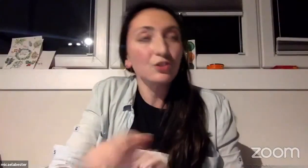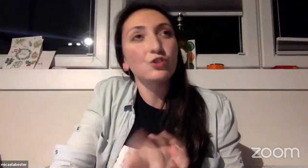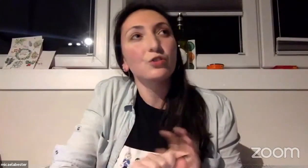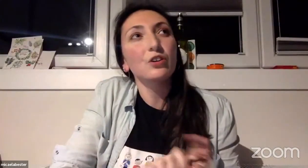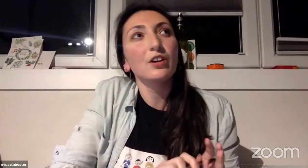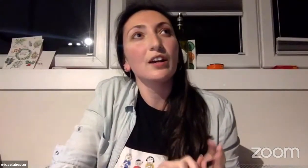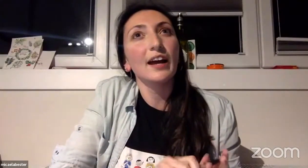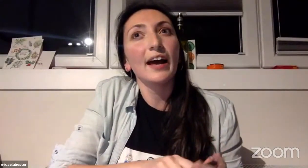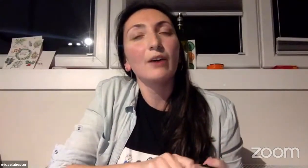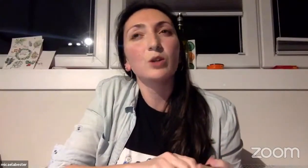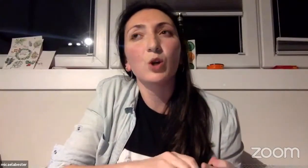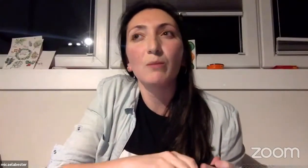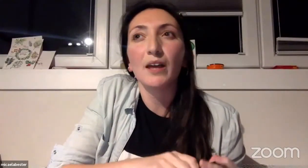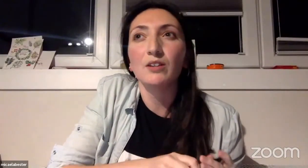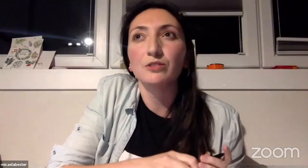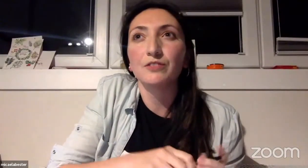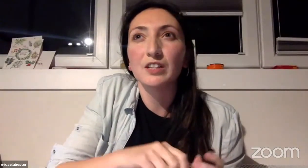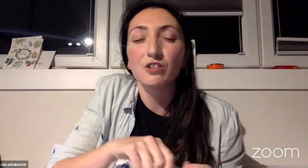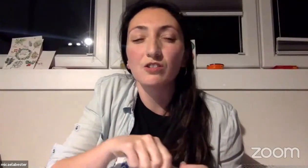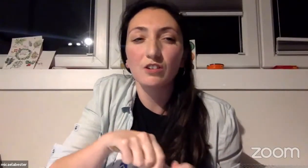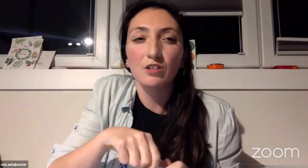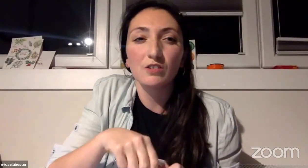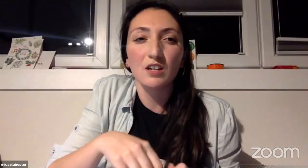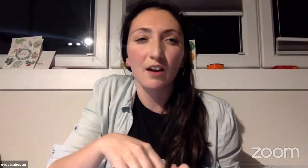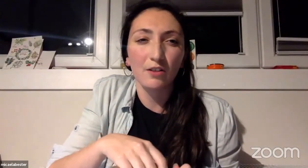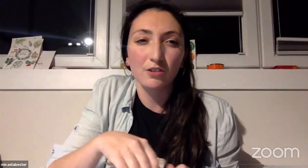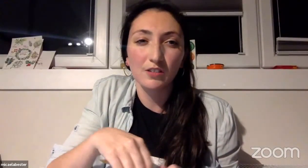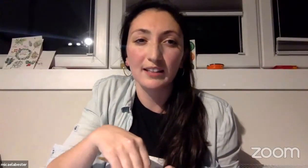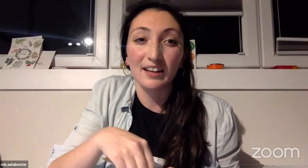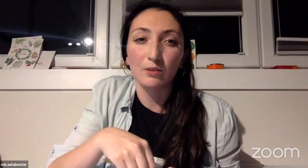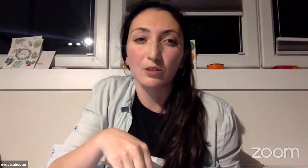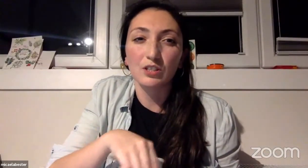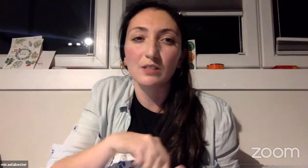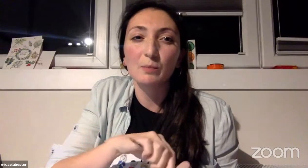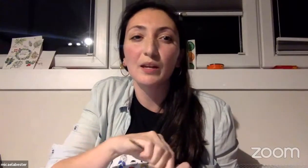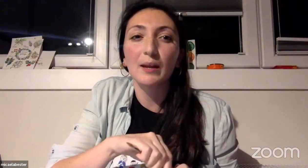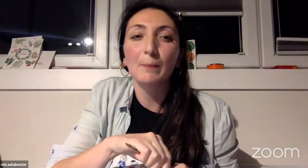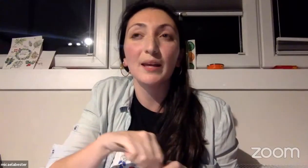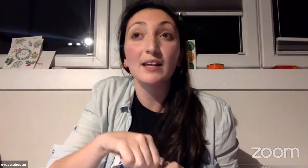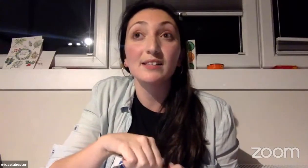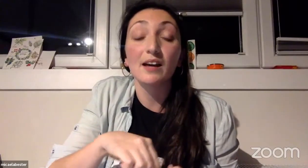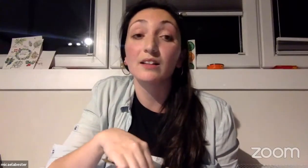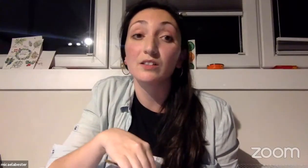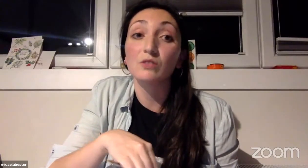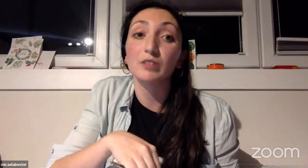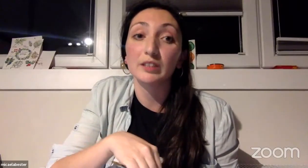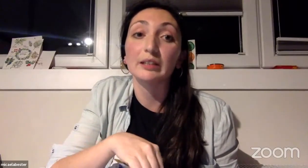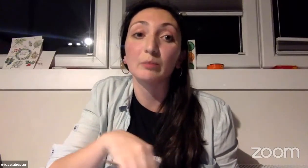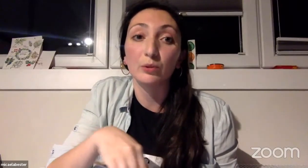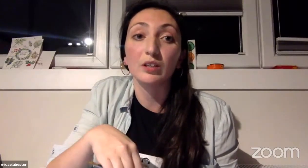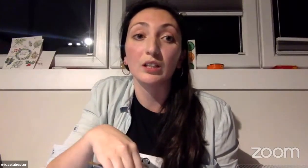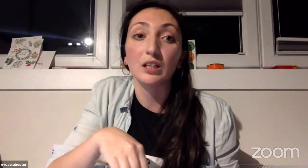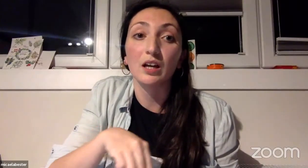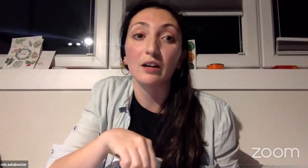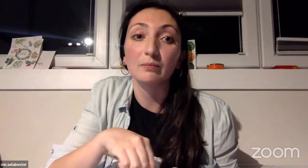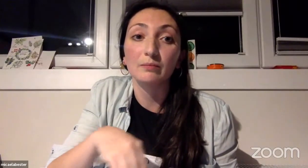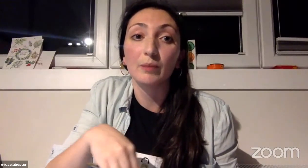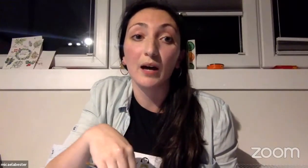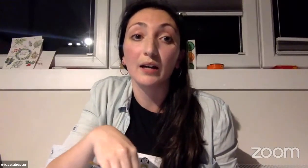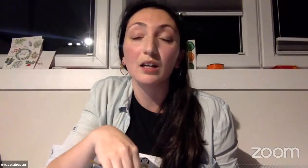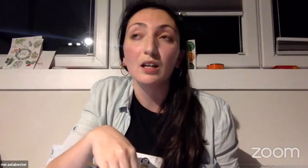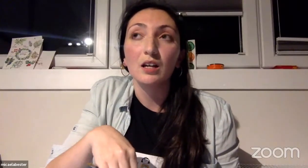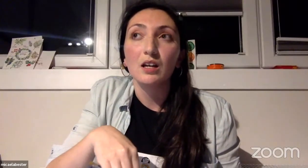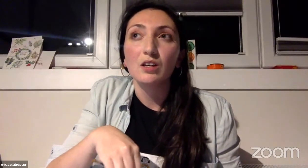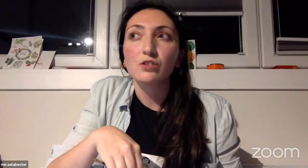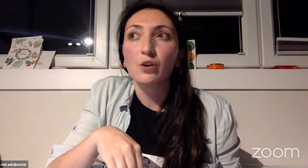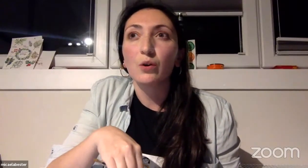I'm not sure how non-manual features are used in other sign languages, but in BSL, it's a really important